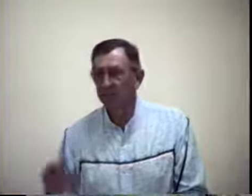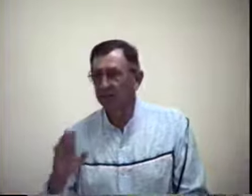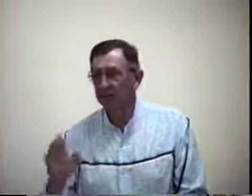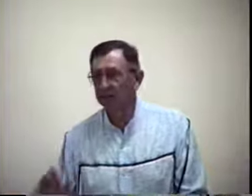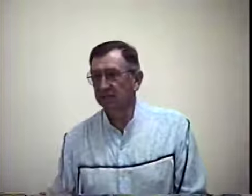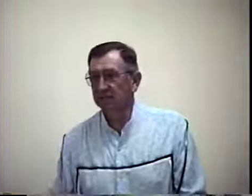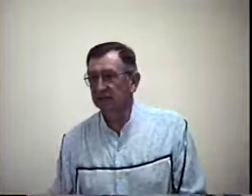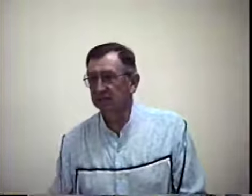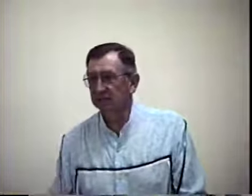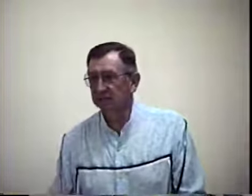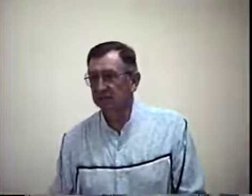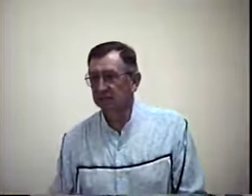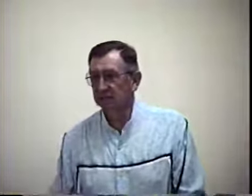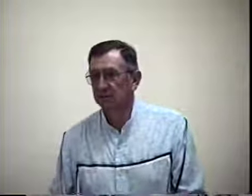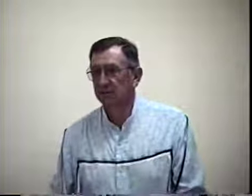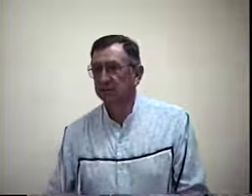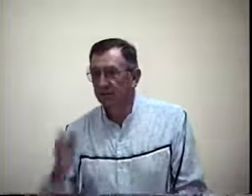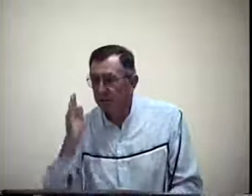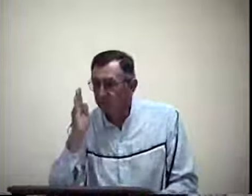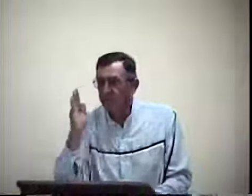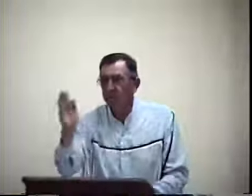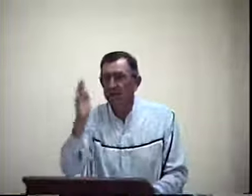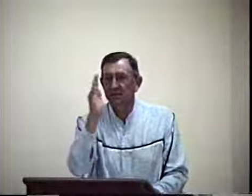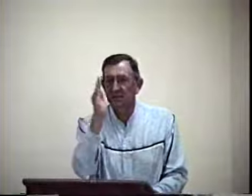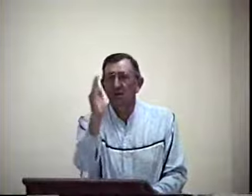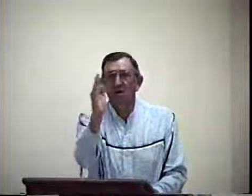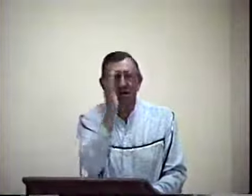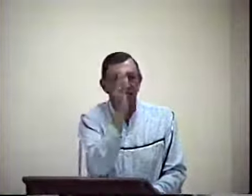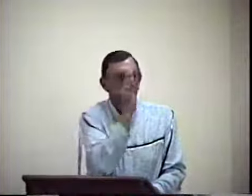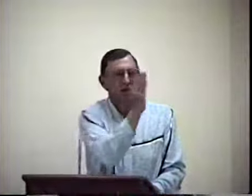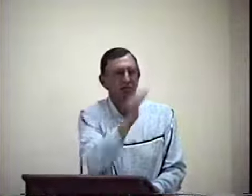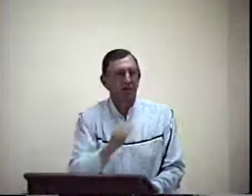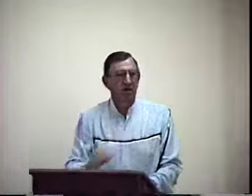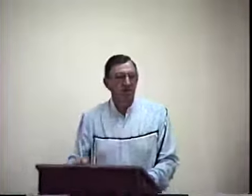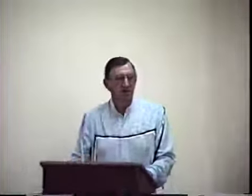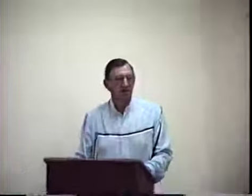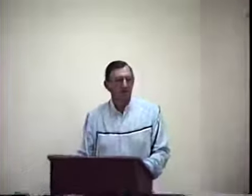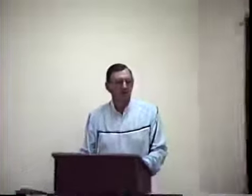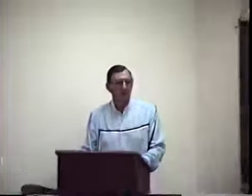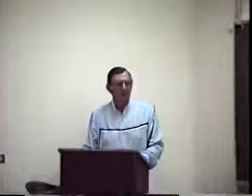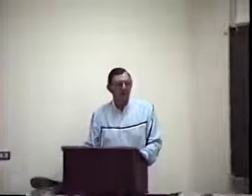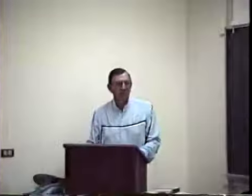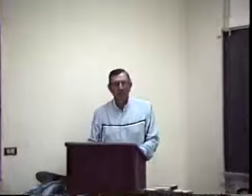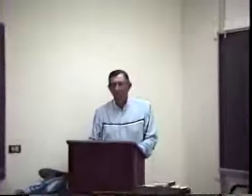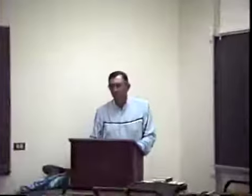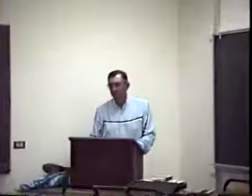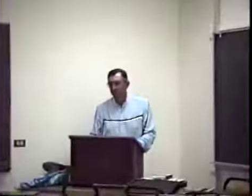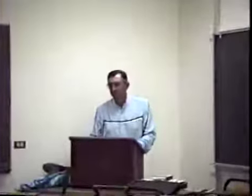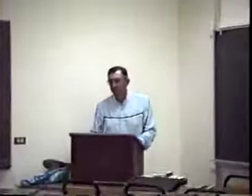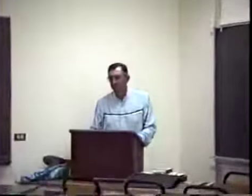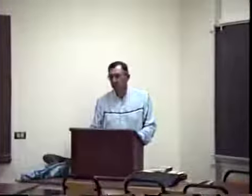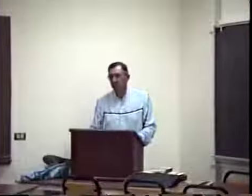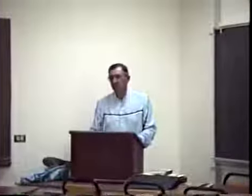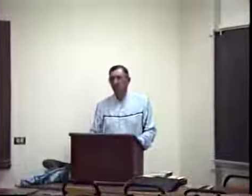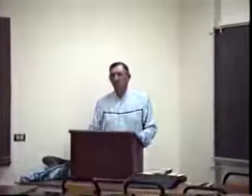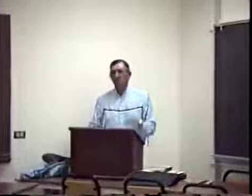to take this class, then I would be passing it on and I would be giving it to people, to our people. And that